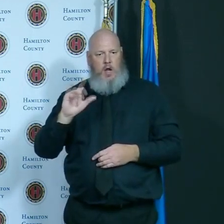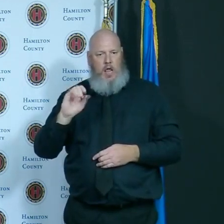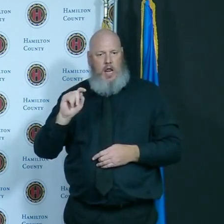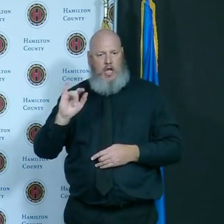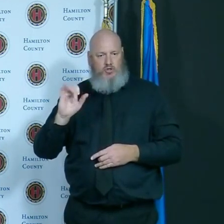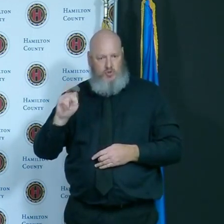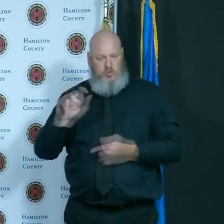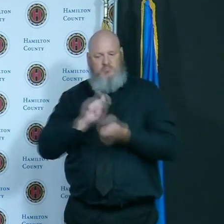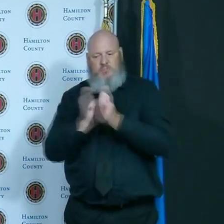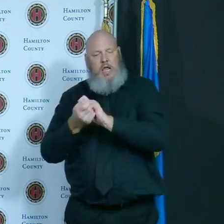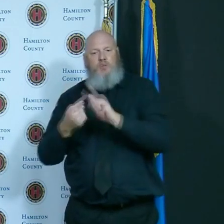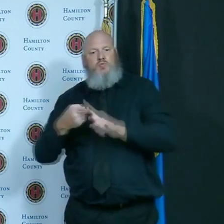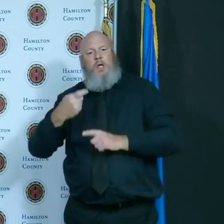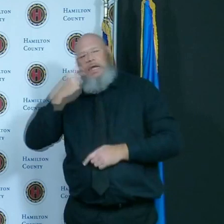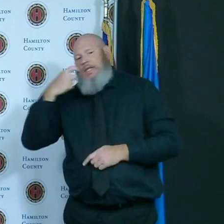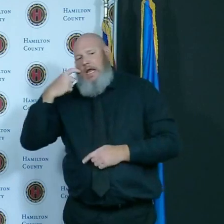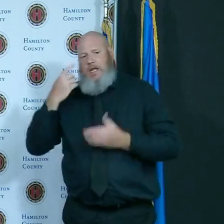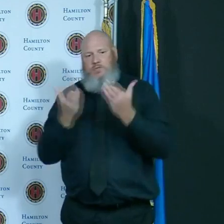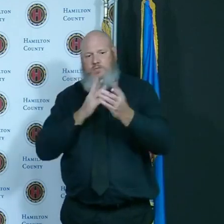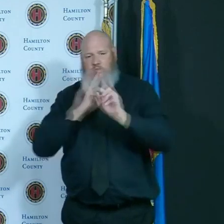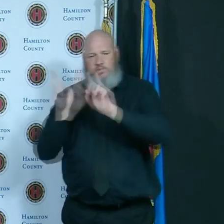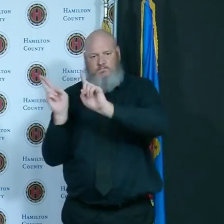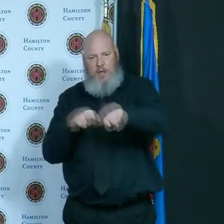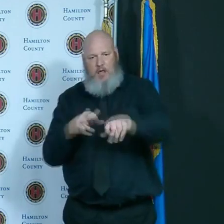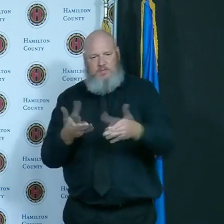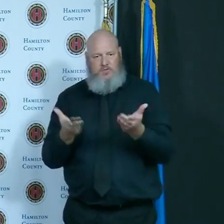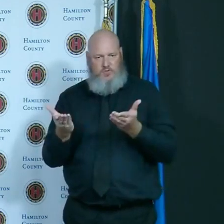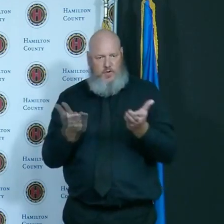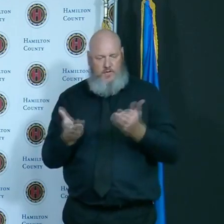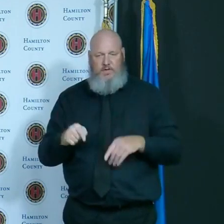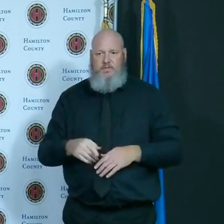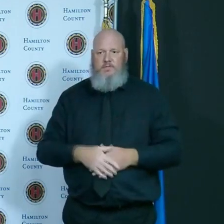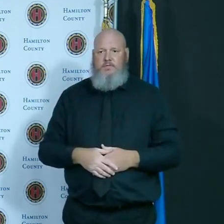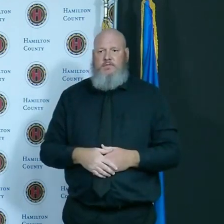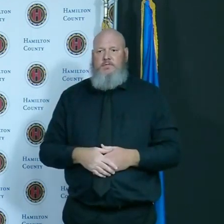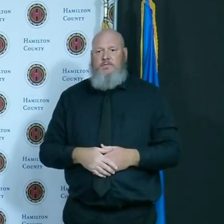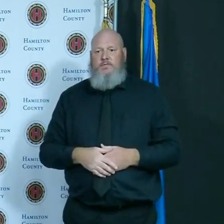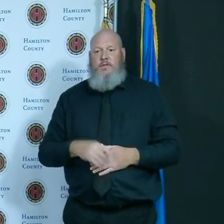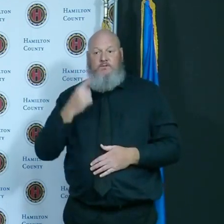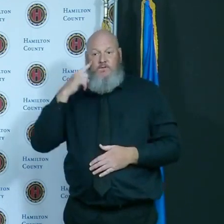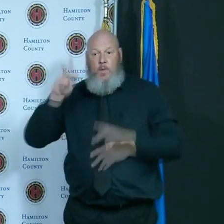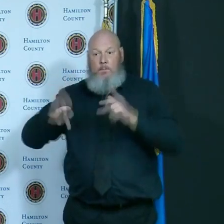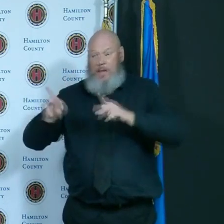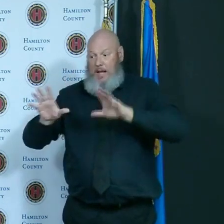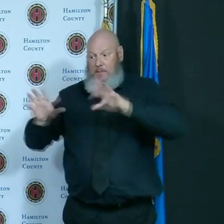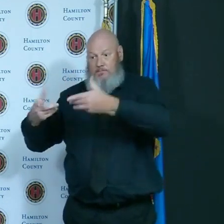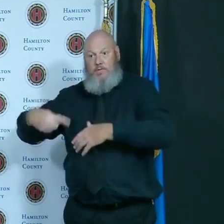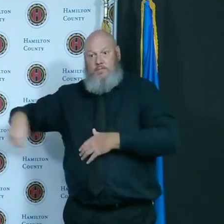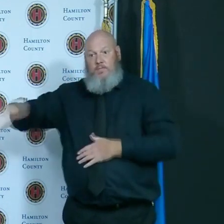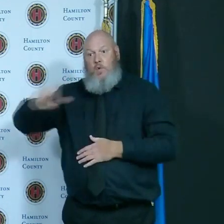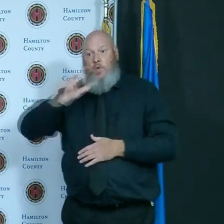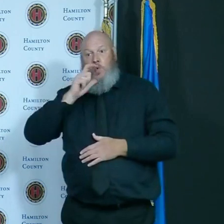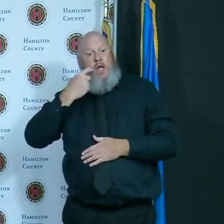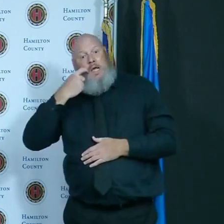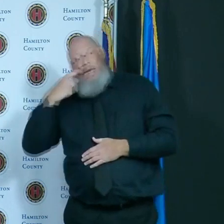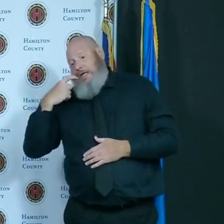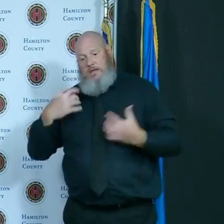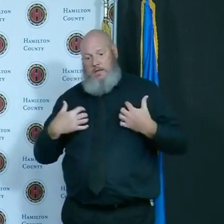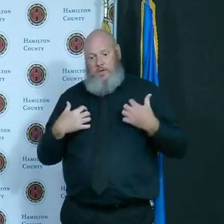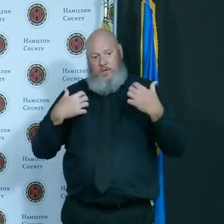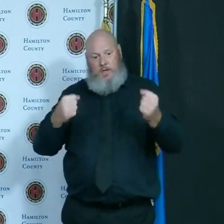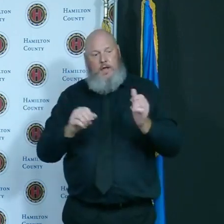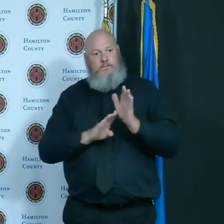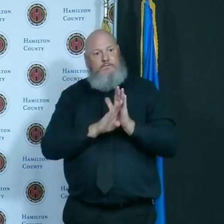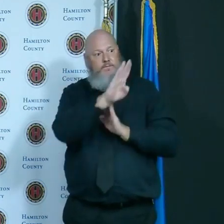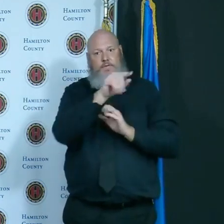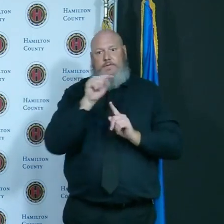to still get the recovery needs covered in Hamilton County by those that are in